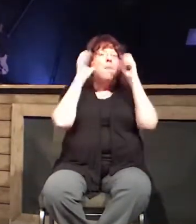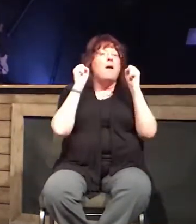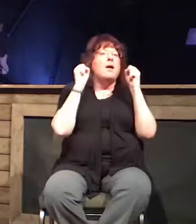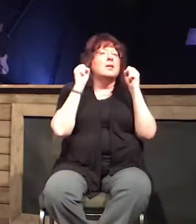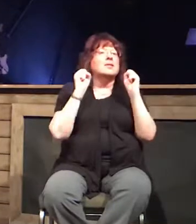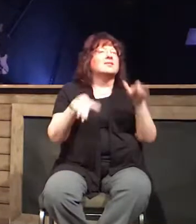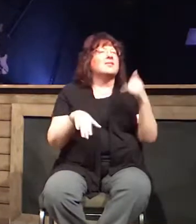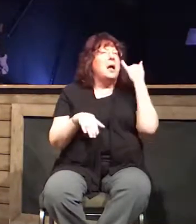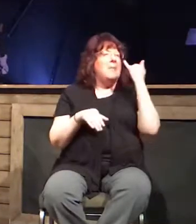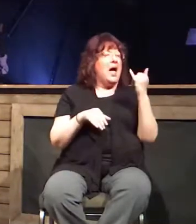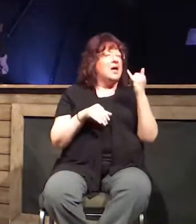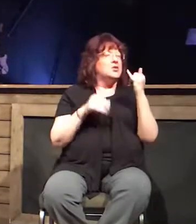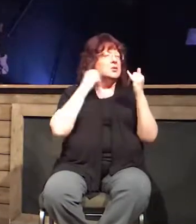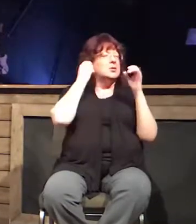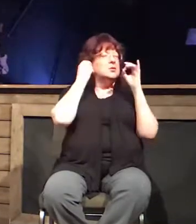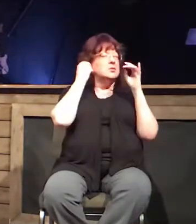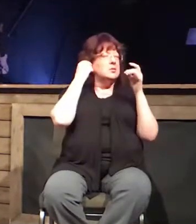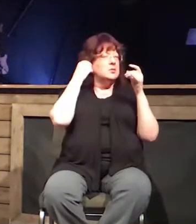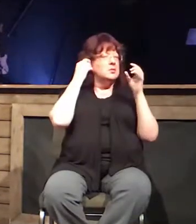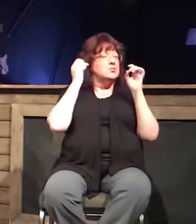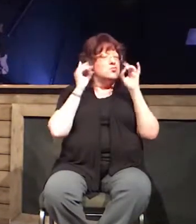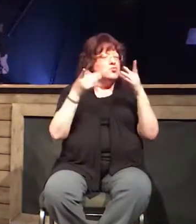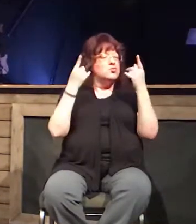amazing. Can you imagine the trauma